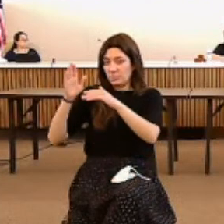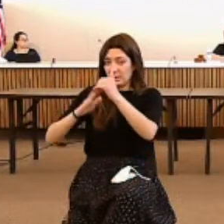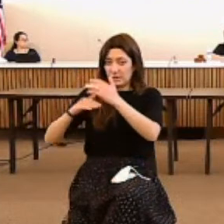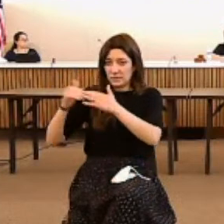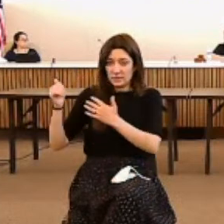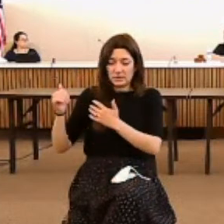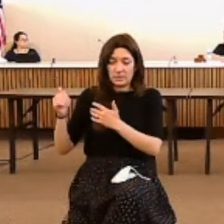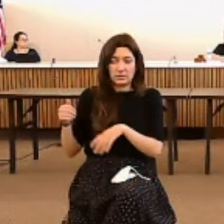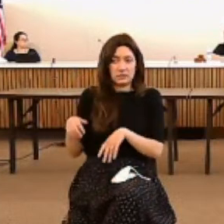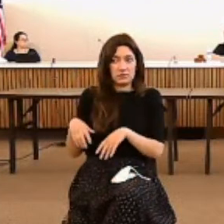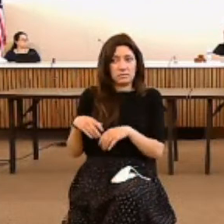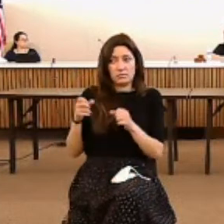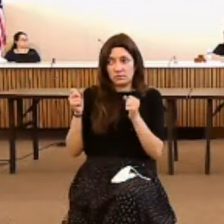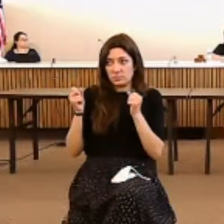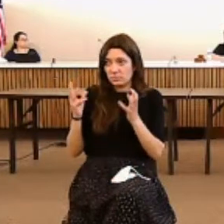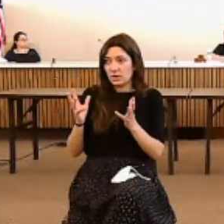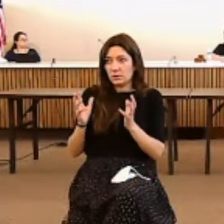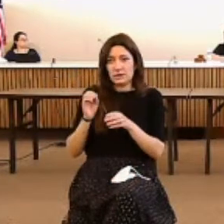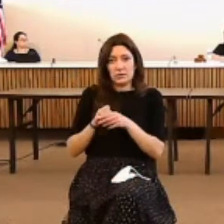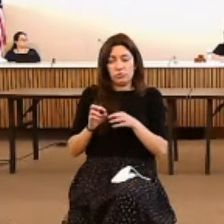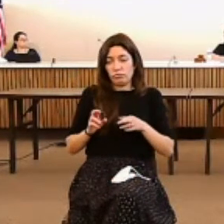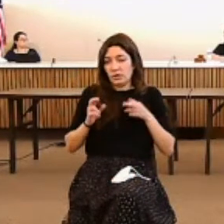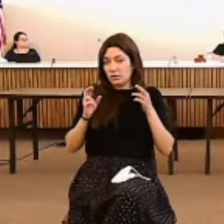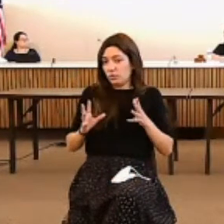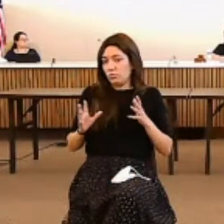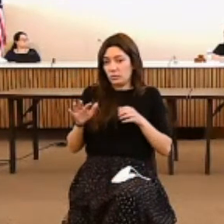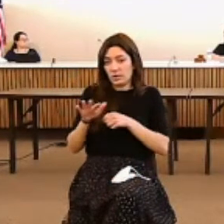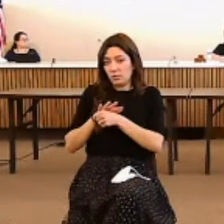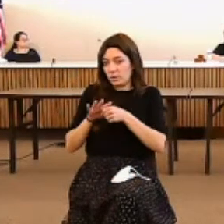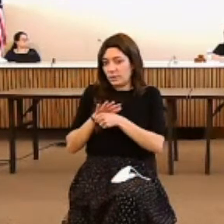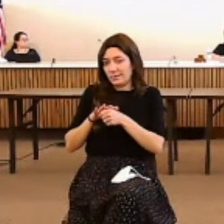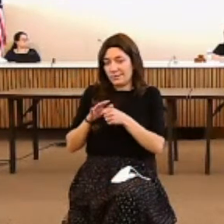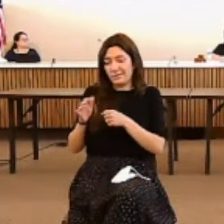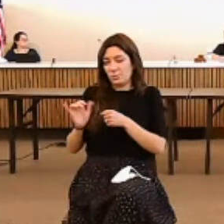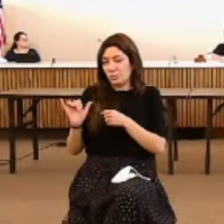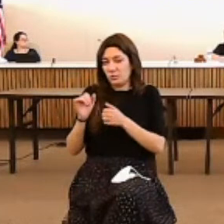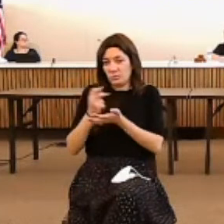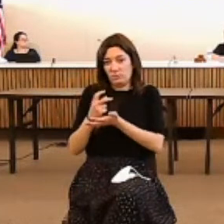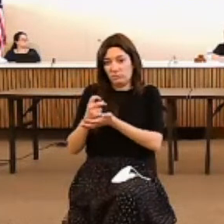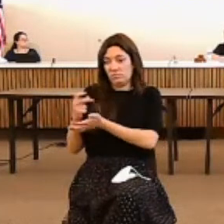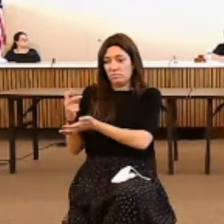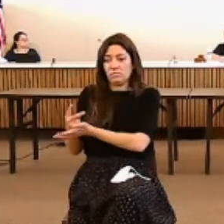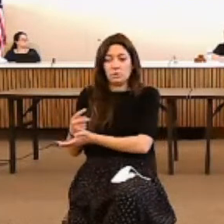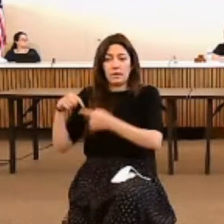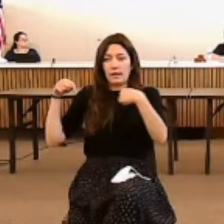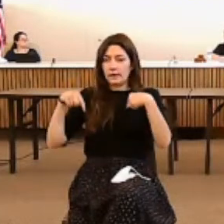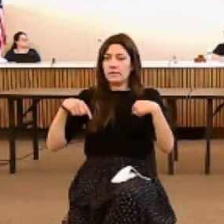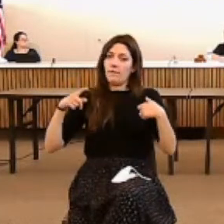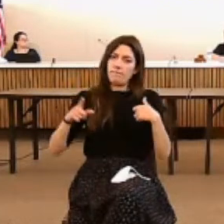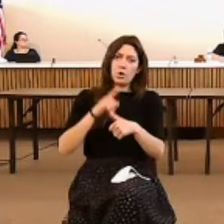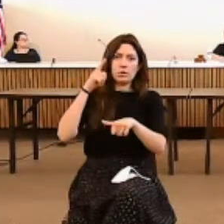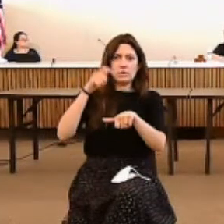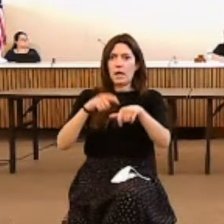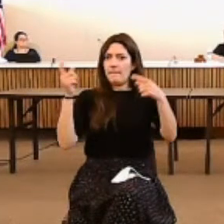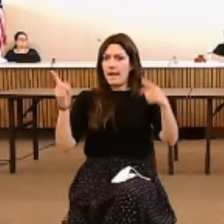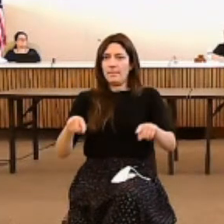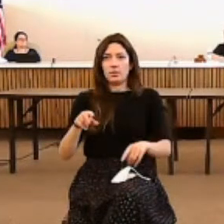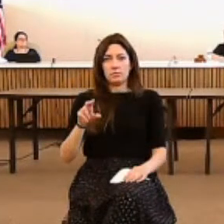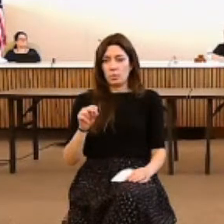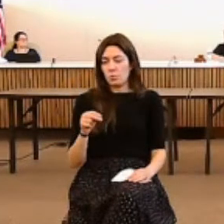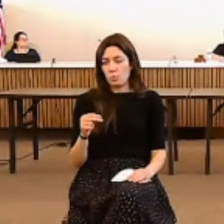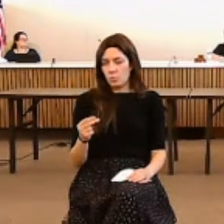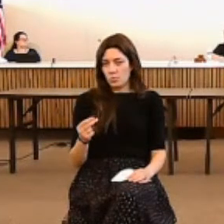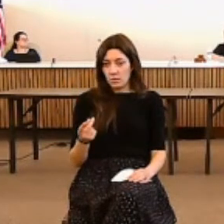been a number of them, even in residential areas. So it's not In this neighborhood?